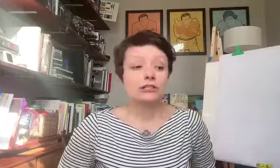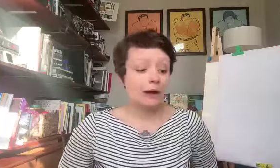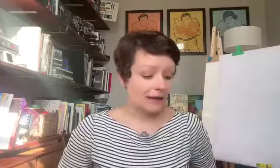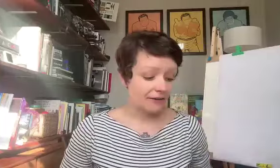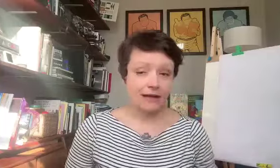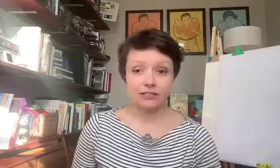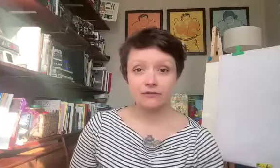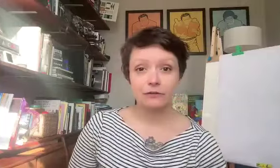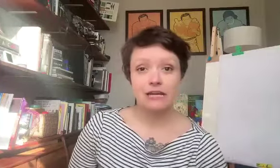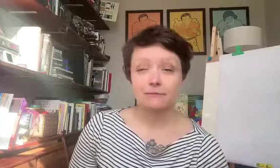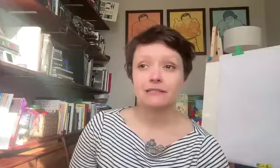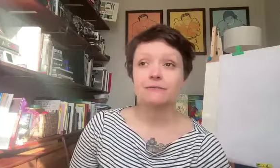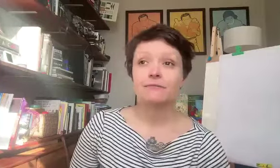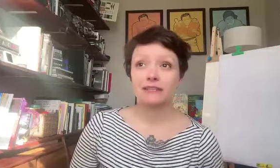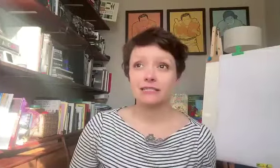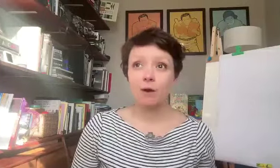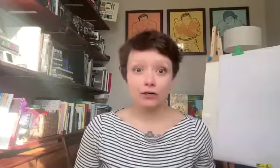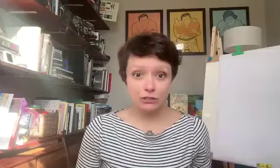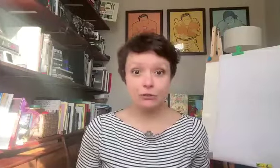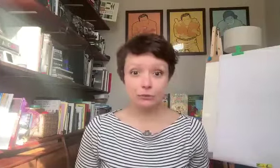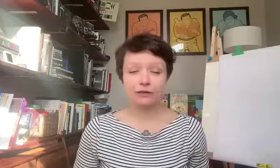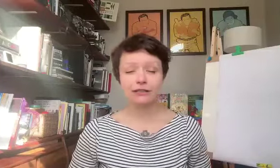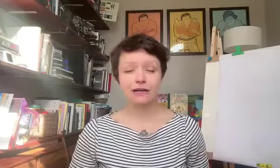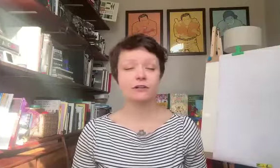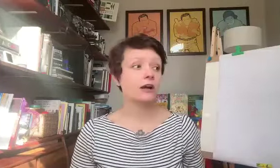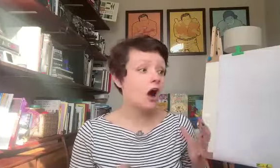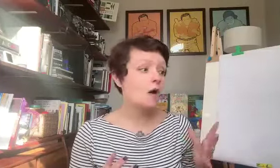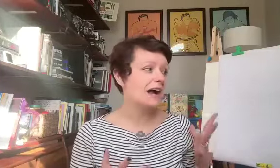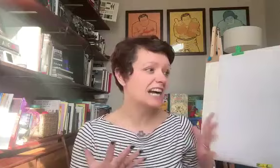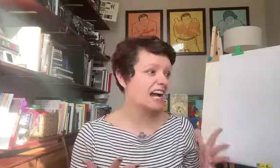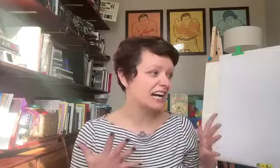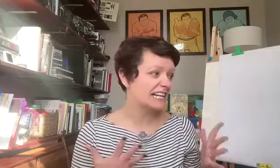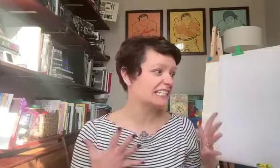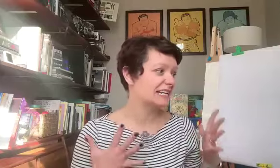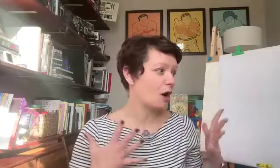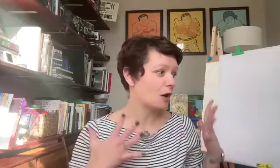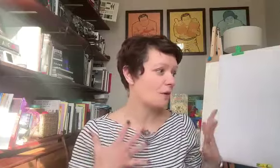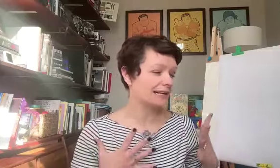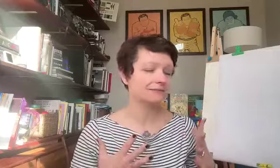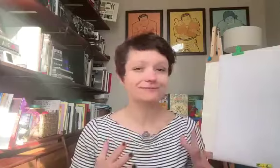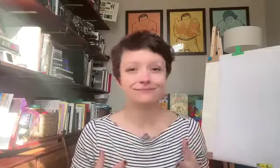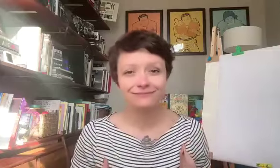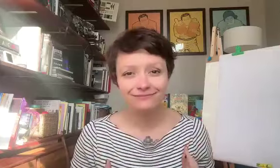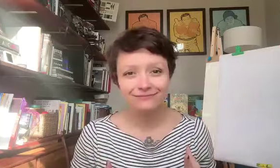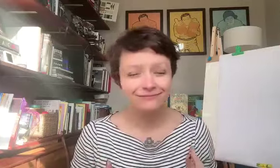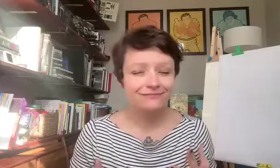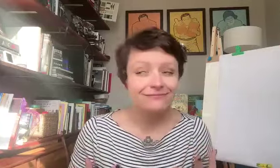I may have mentioned a few times that this is part two. If you're like, oh my gosh, I didn't see part one,